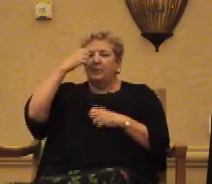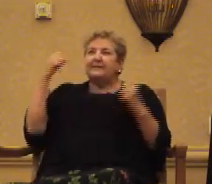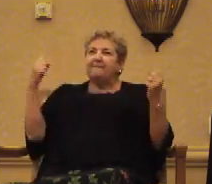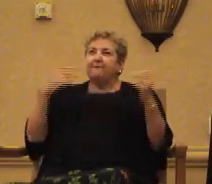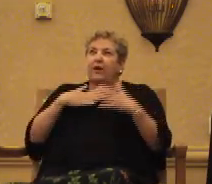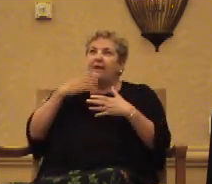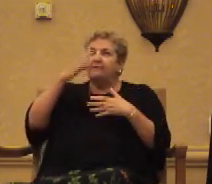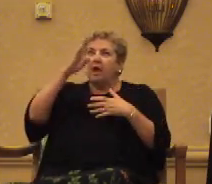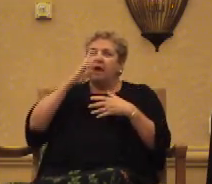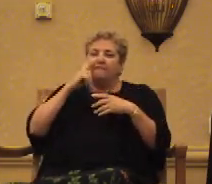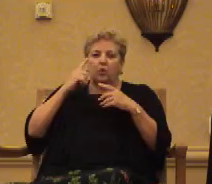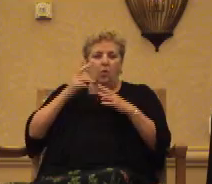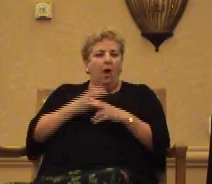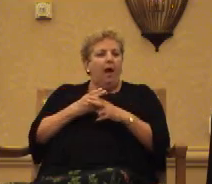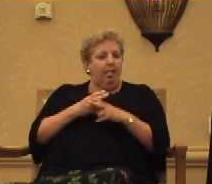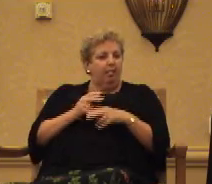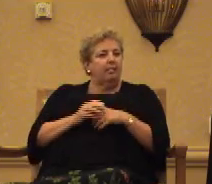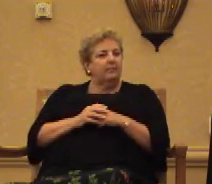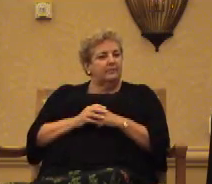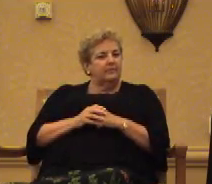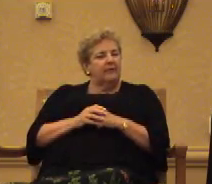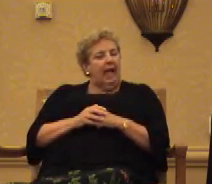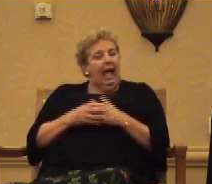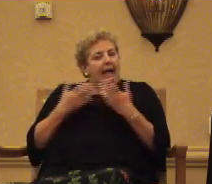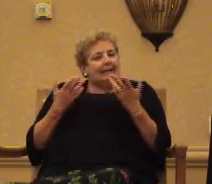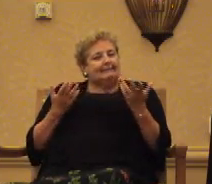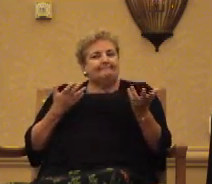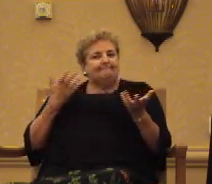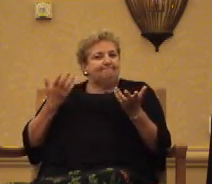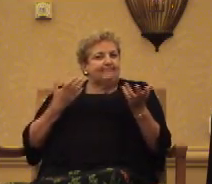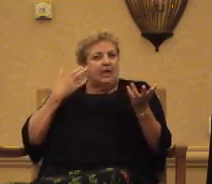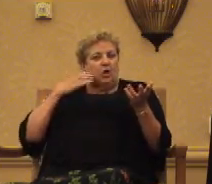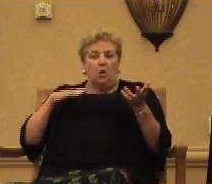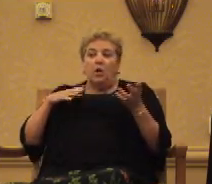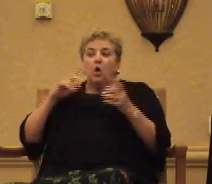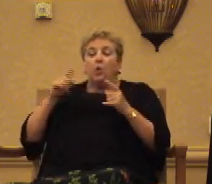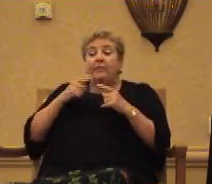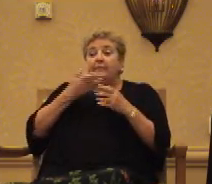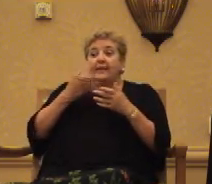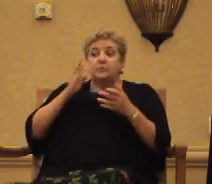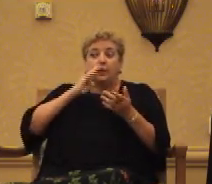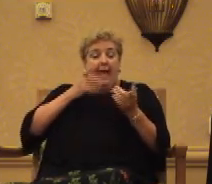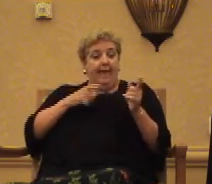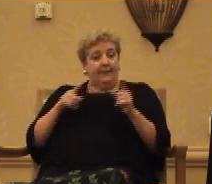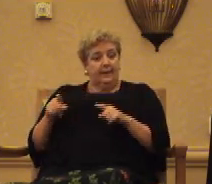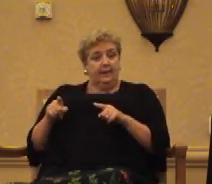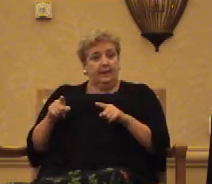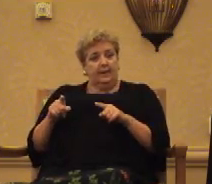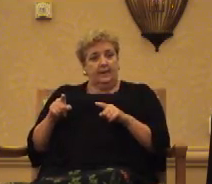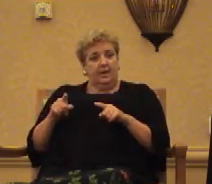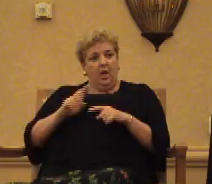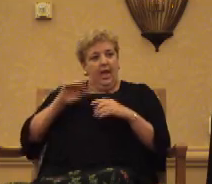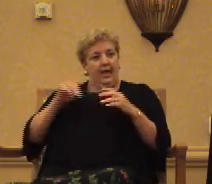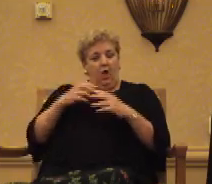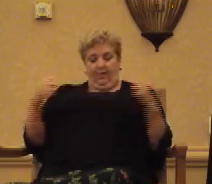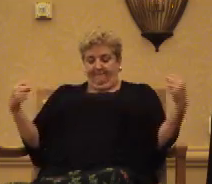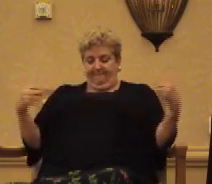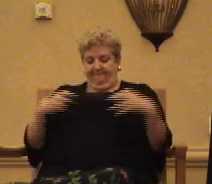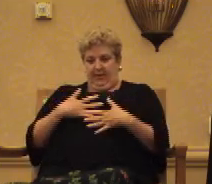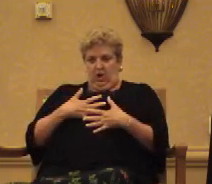while. I don't know. I when things would happen, all the fear would rush back. And now when things happen, I